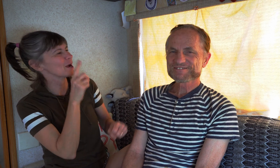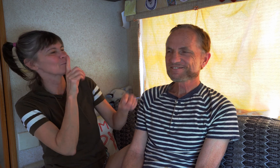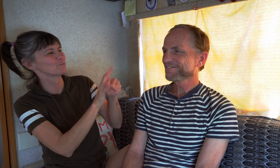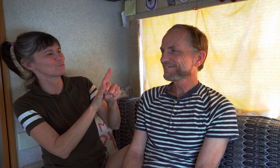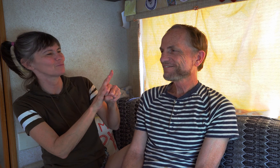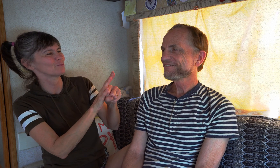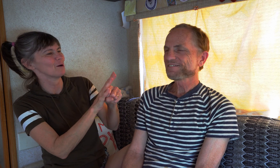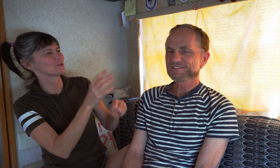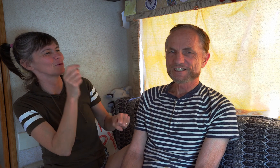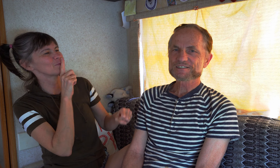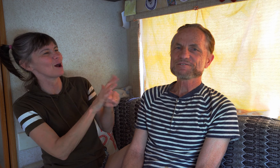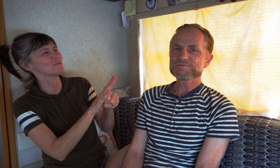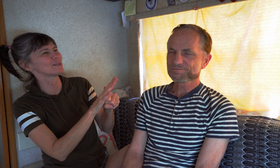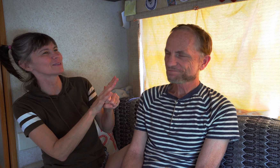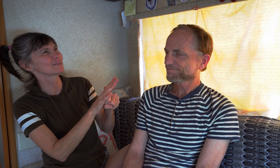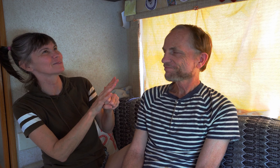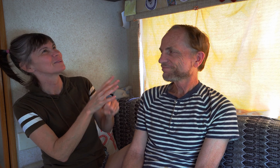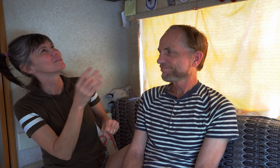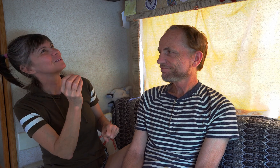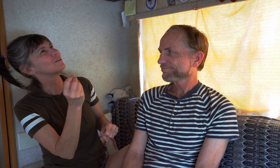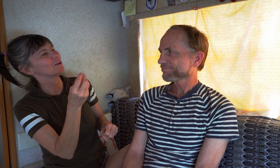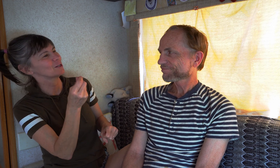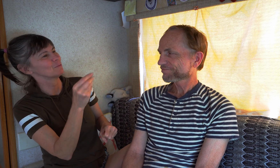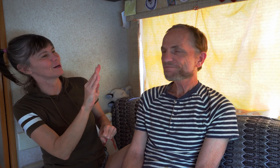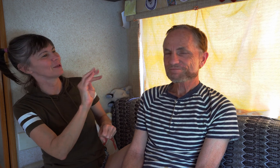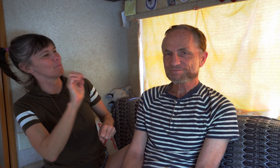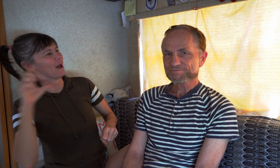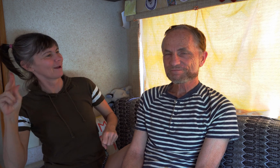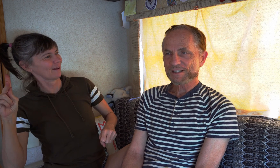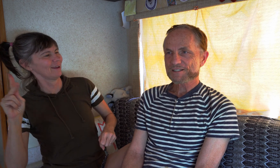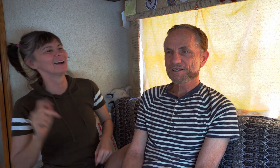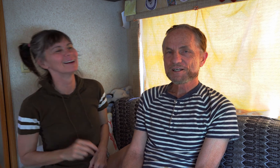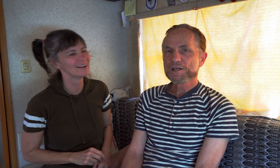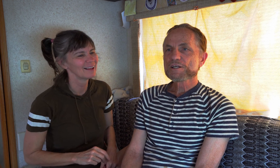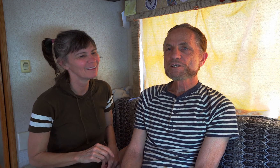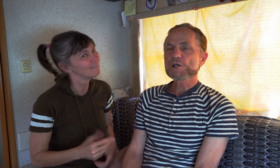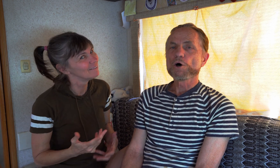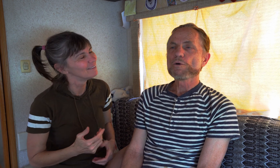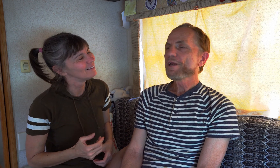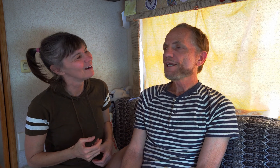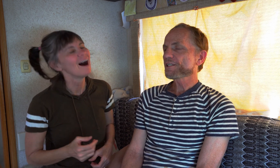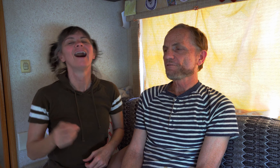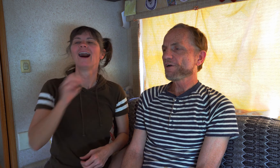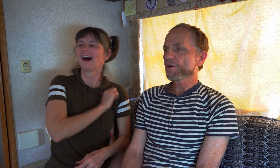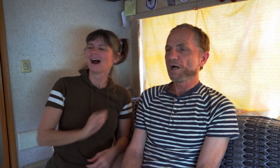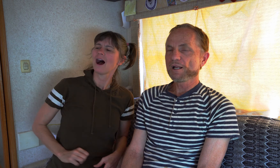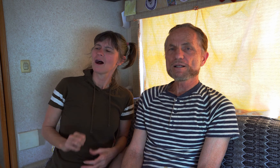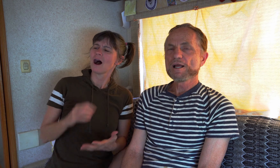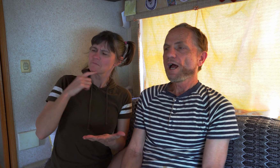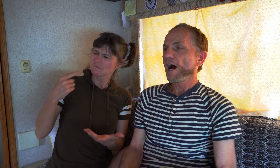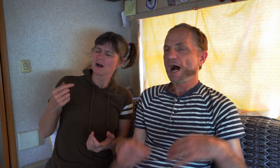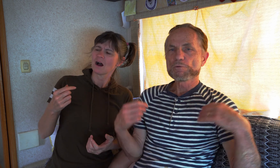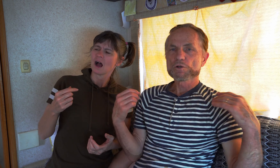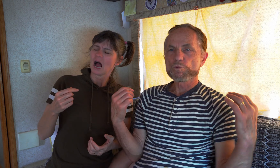Money back promise. We Yes. promise, or you get your money back. Yes. So he said, "Very